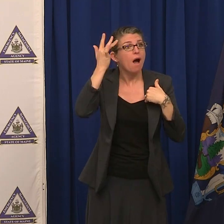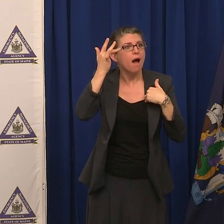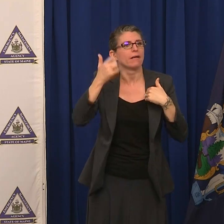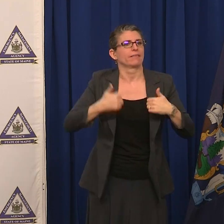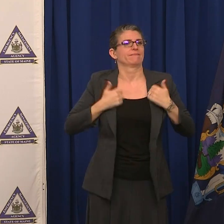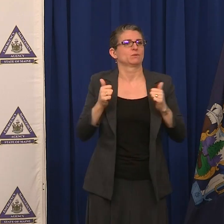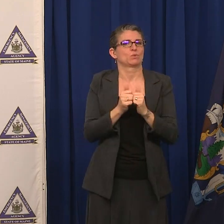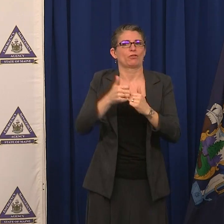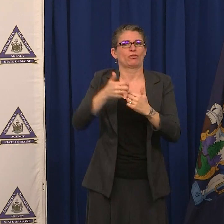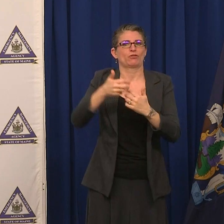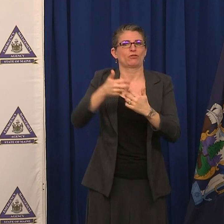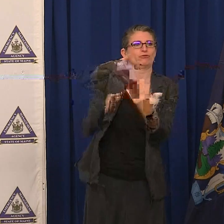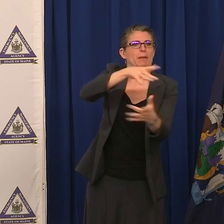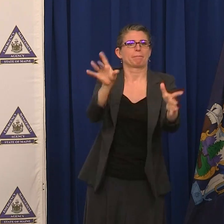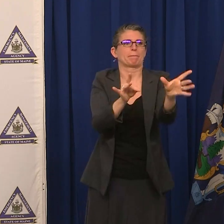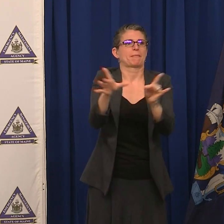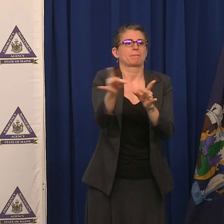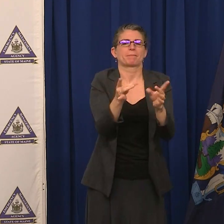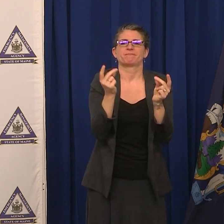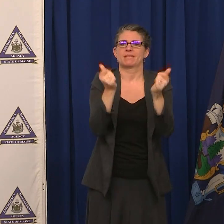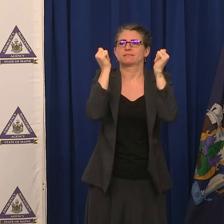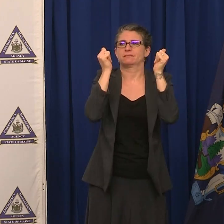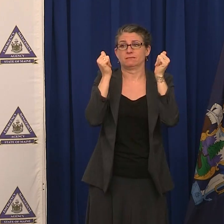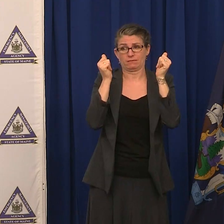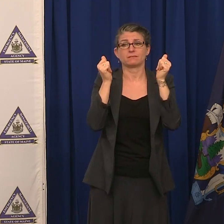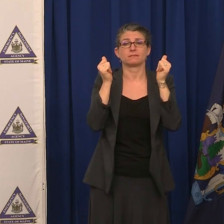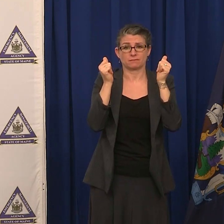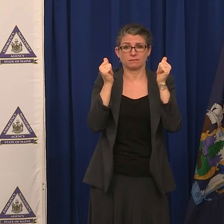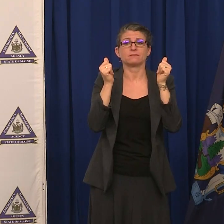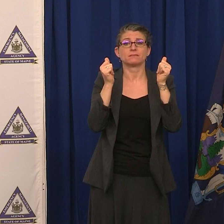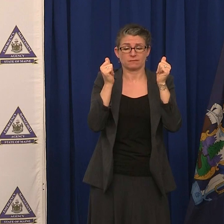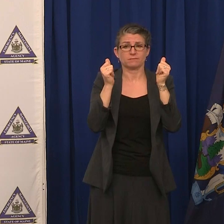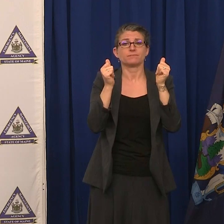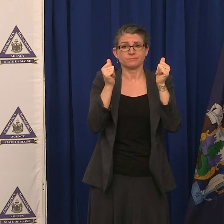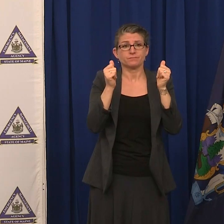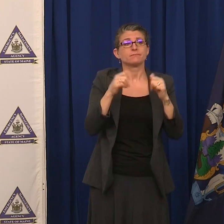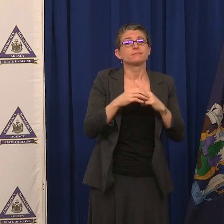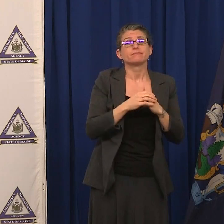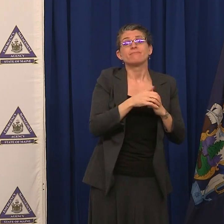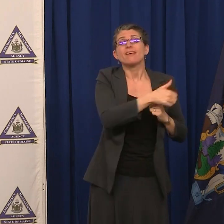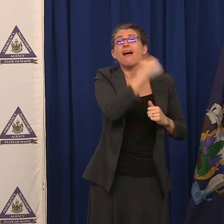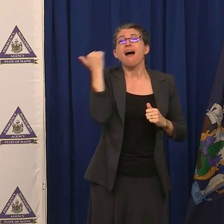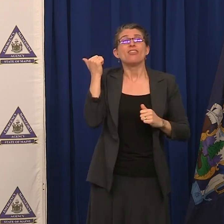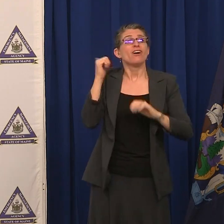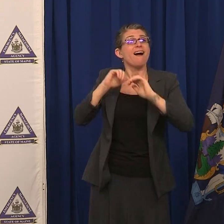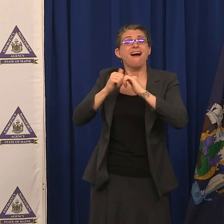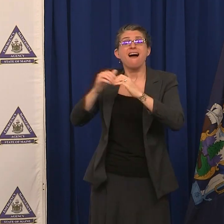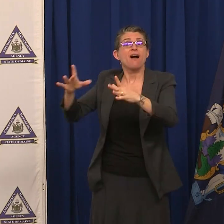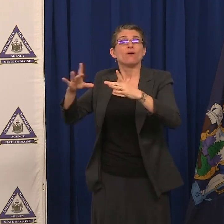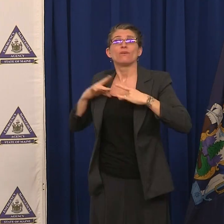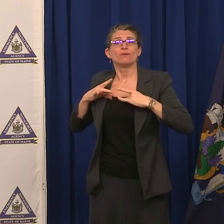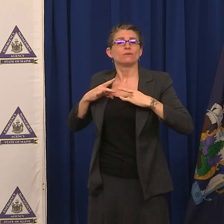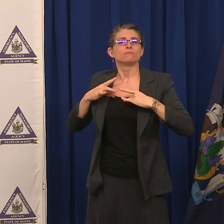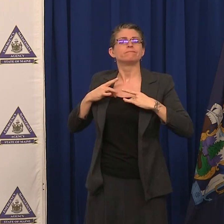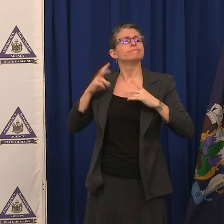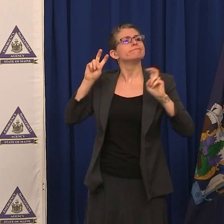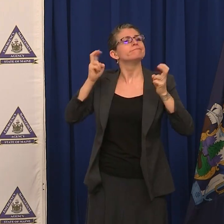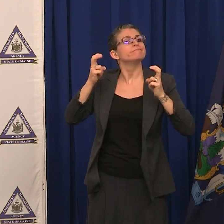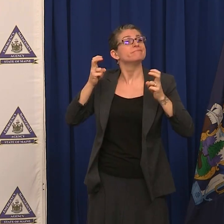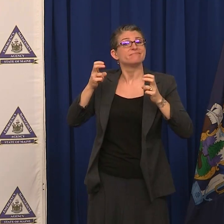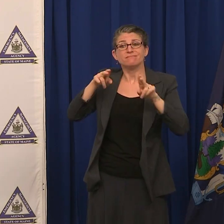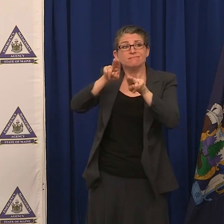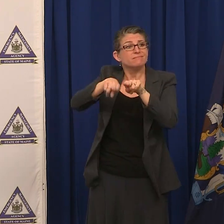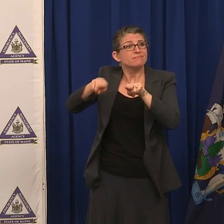of additional cases of COVID-19 in other congregate settings across the state. We